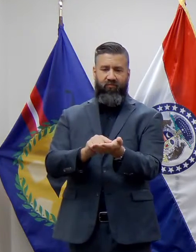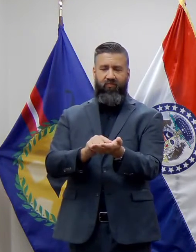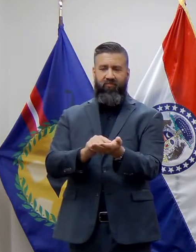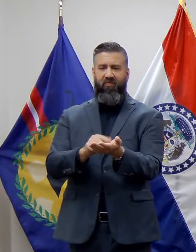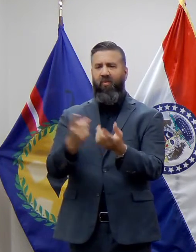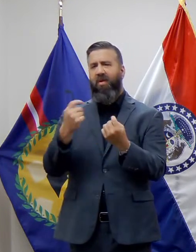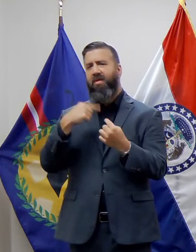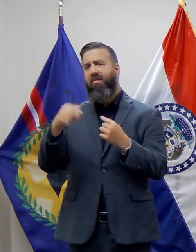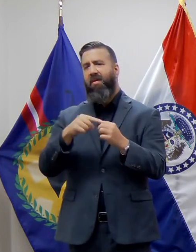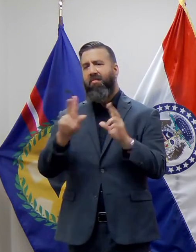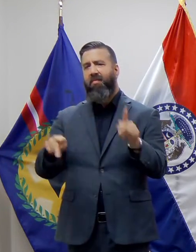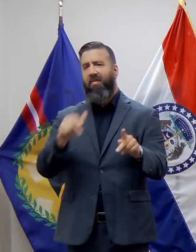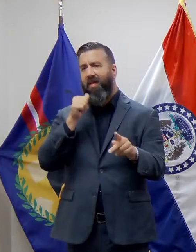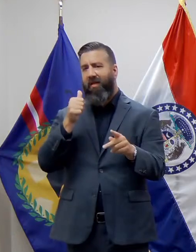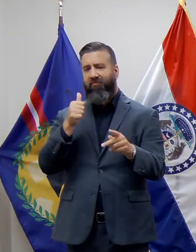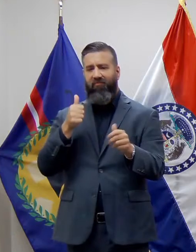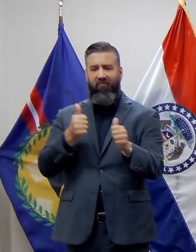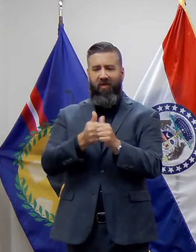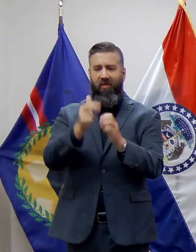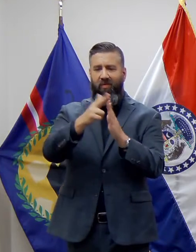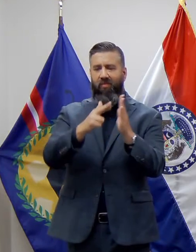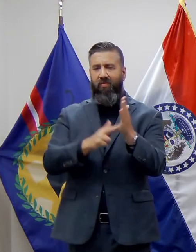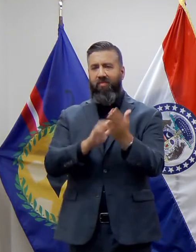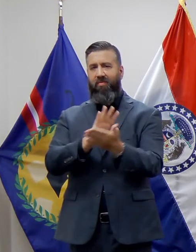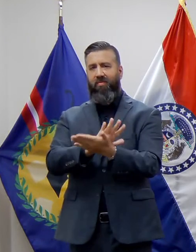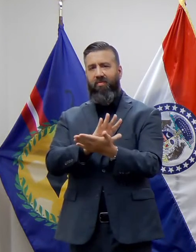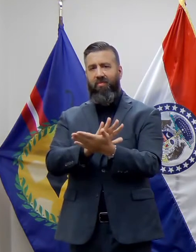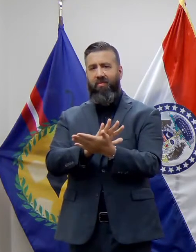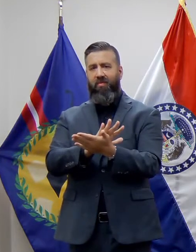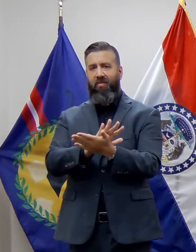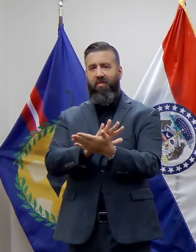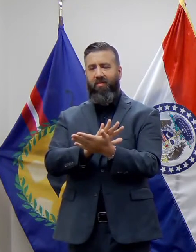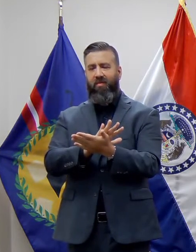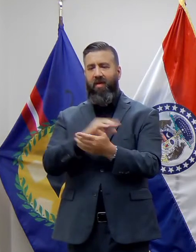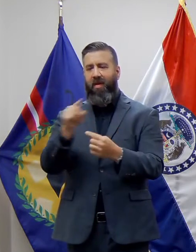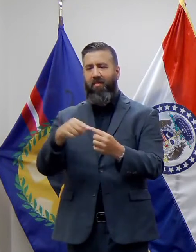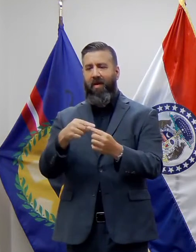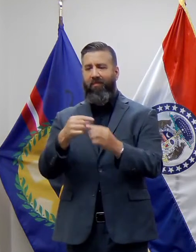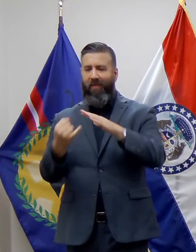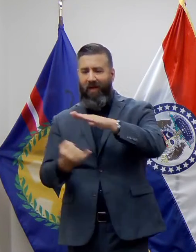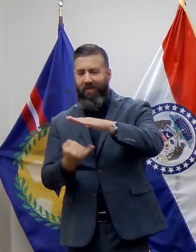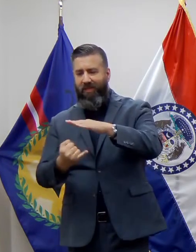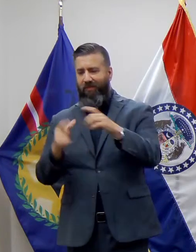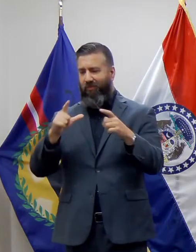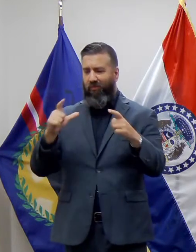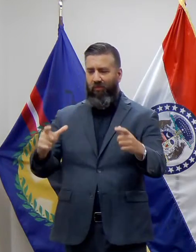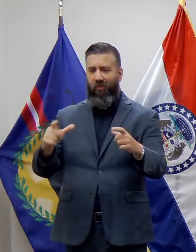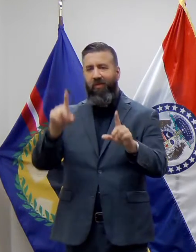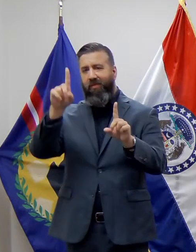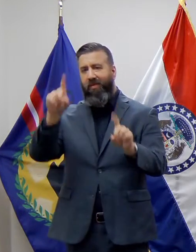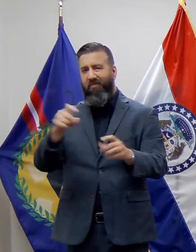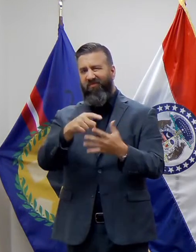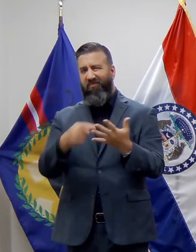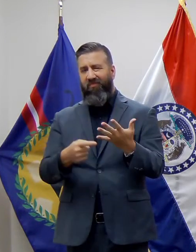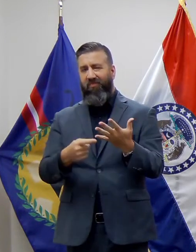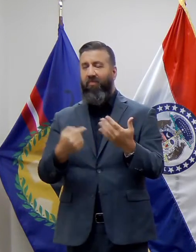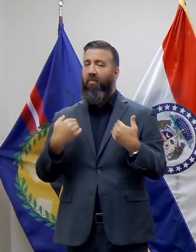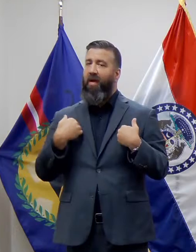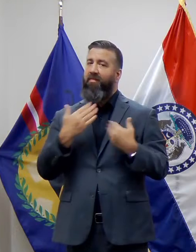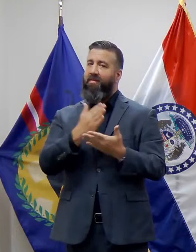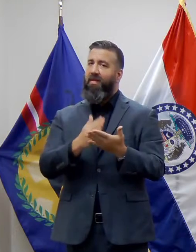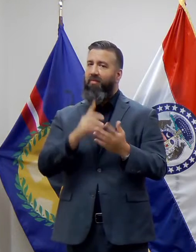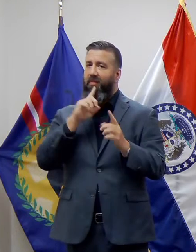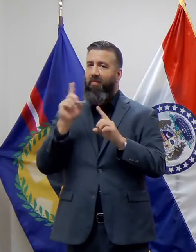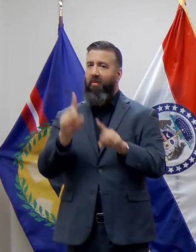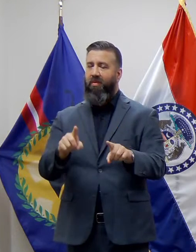cooperating with schools or school nurses with their instructions on isolation, quarantine, or testing. And we do have some reports.